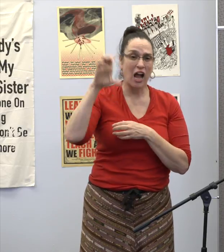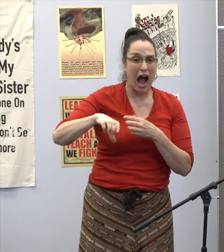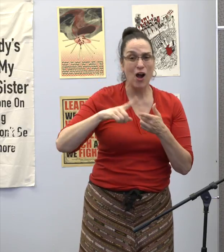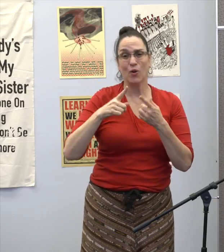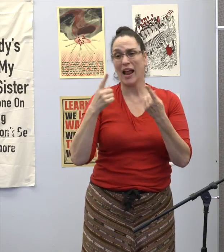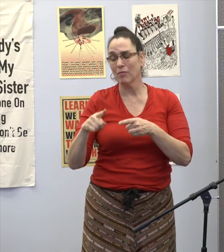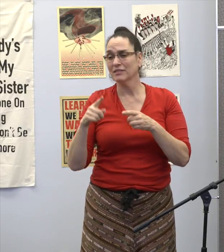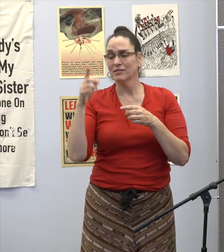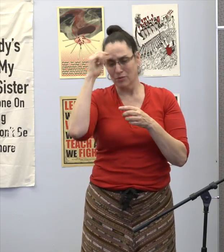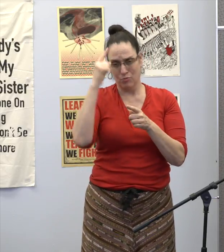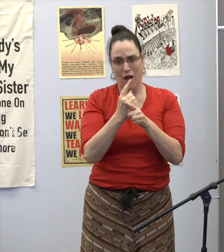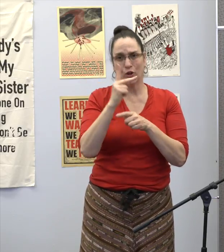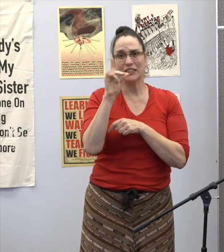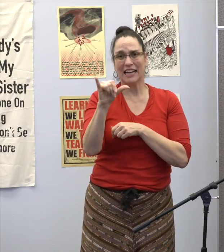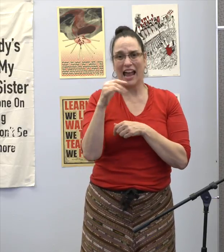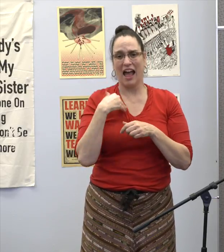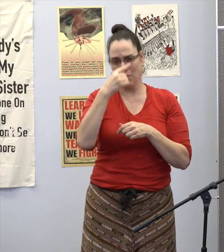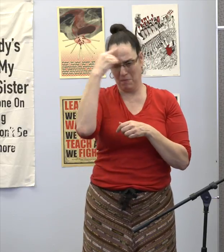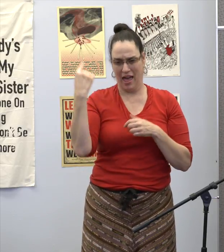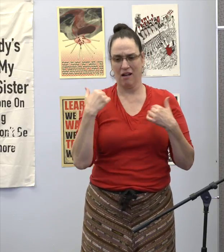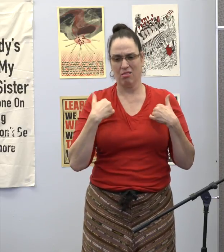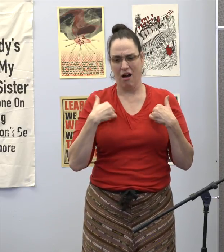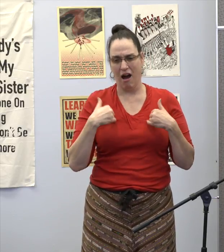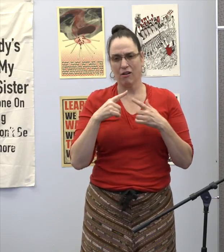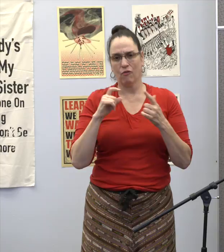in Kentucky who had black lung, who's from Harlan County,